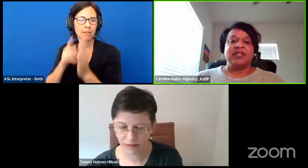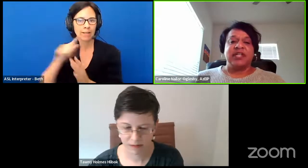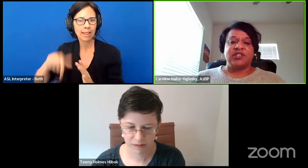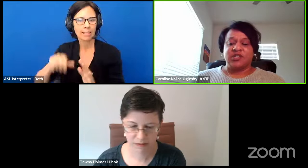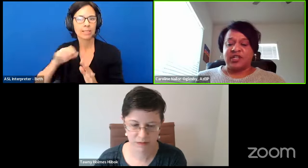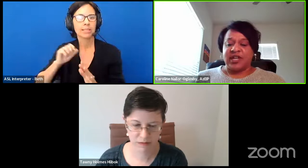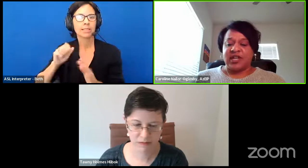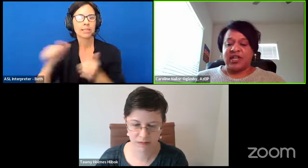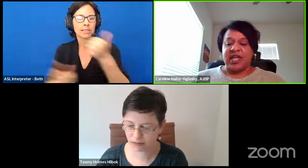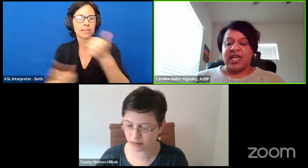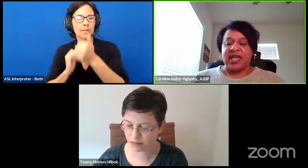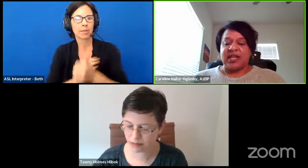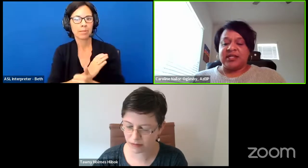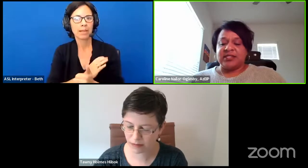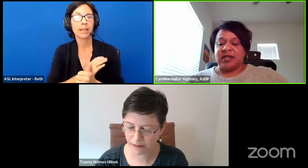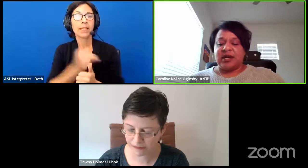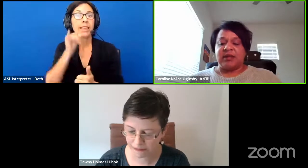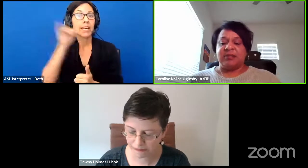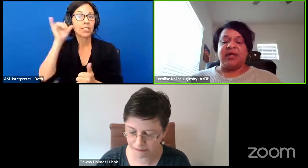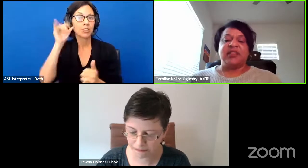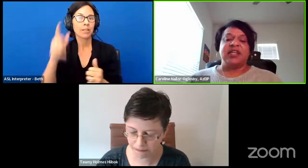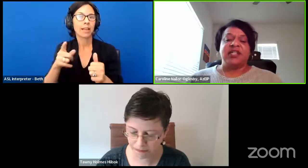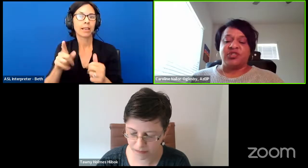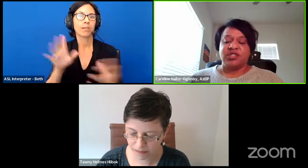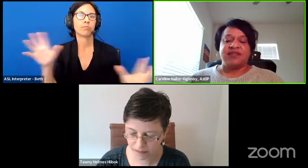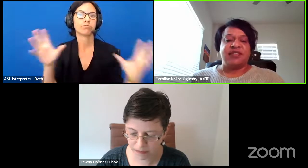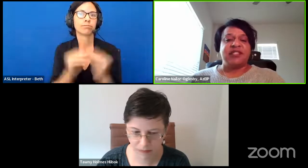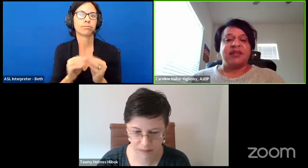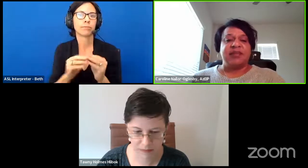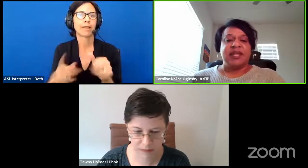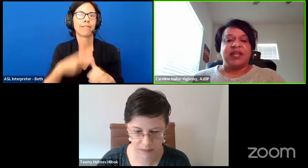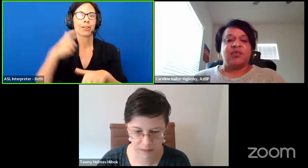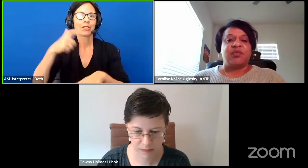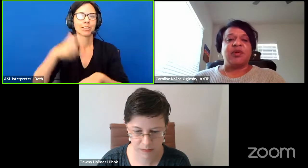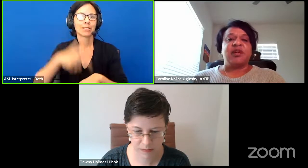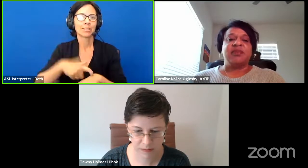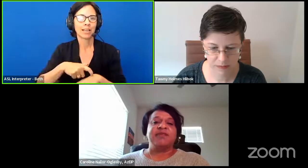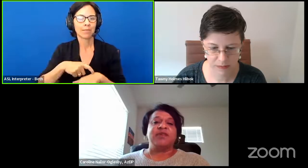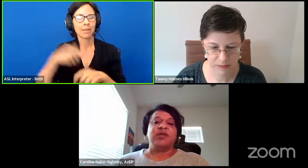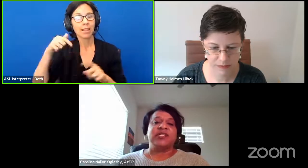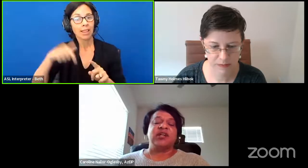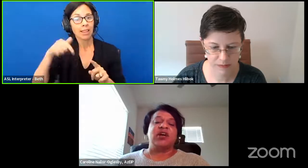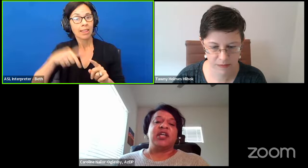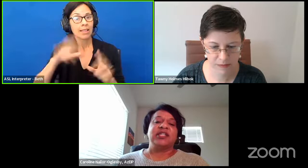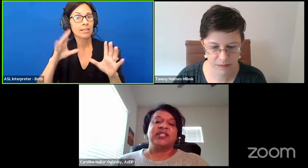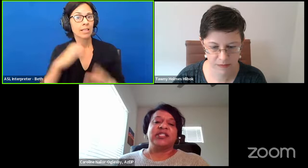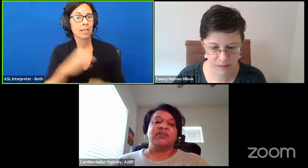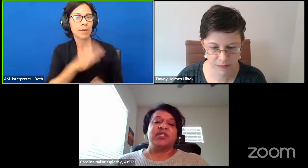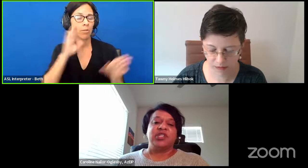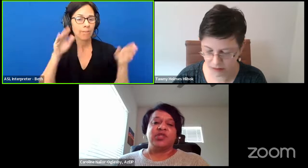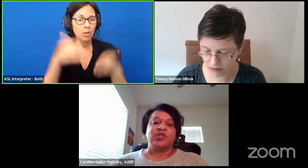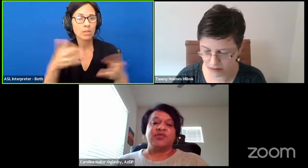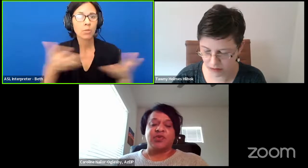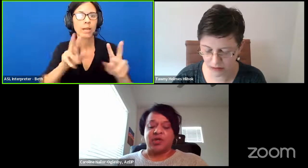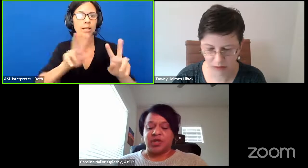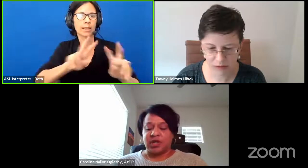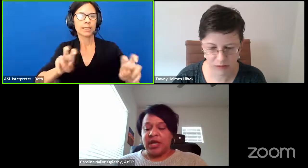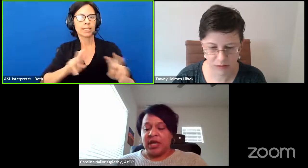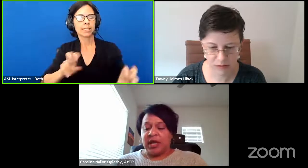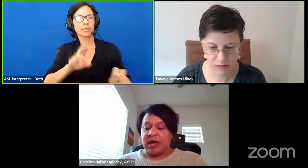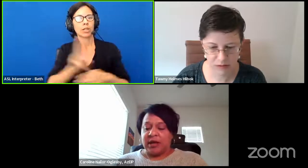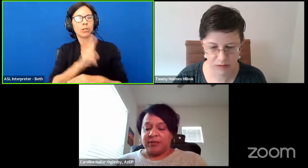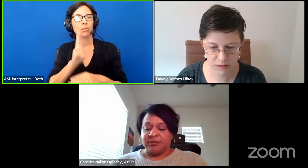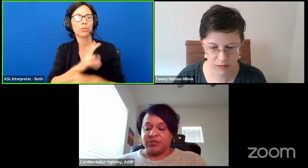first time yesterday, and the interest of this committee, we're going to be focusing on assessment used